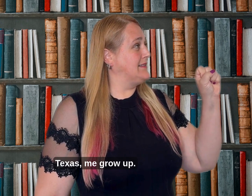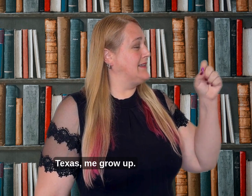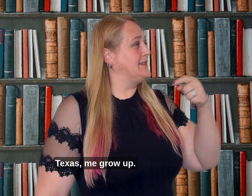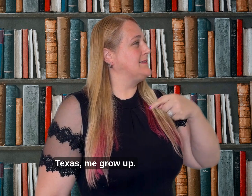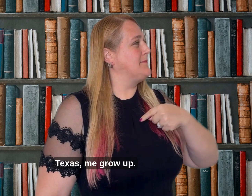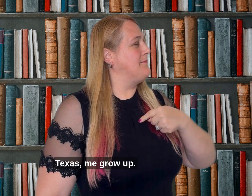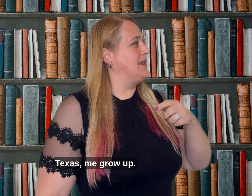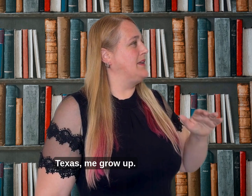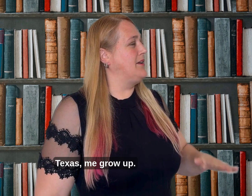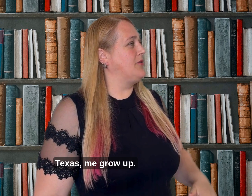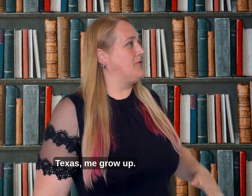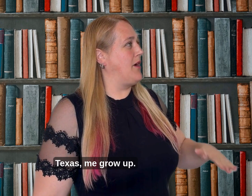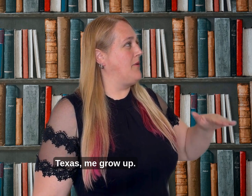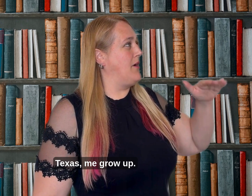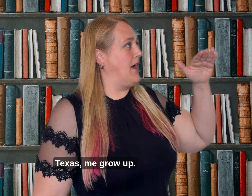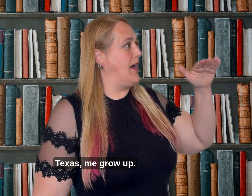Texas, me grow up.